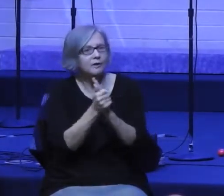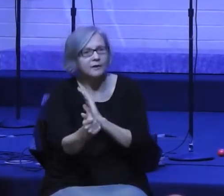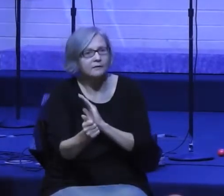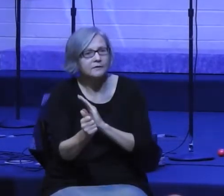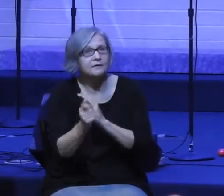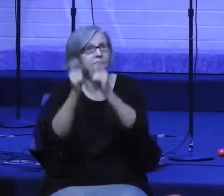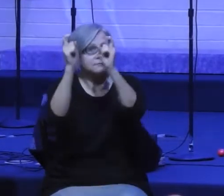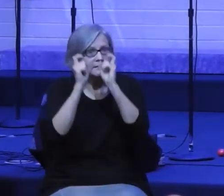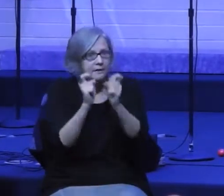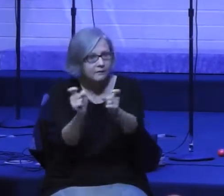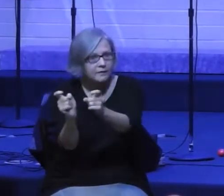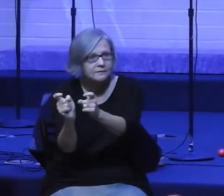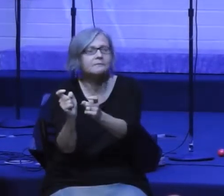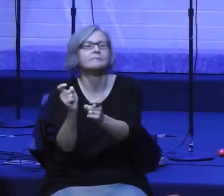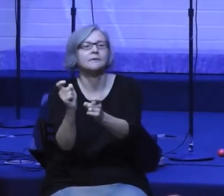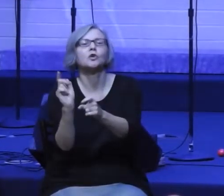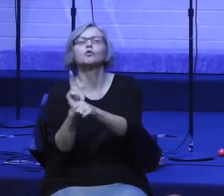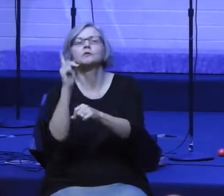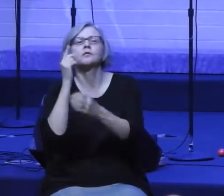Dramatic effect.